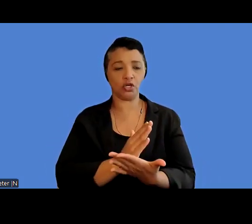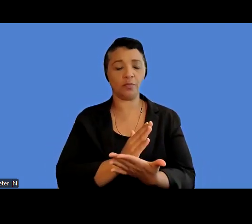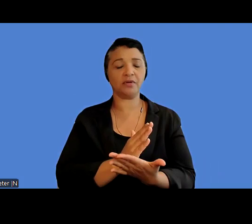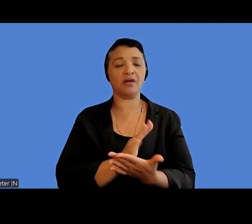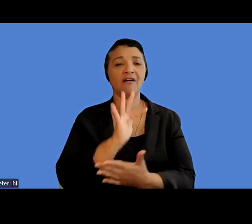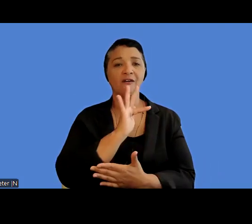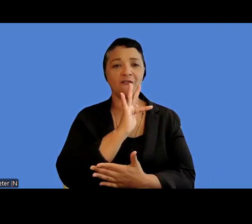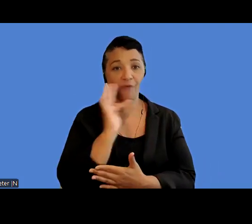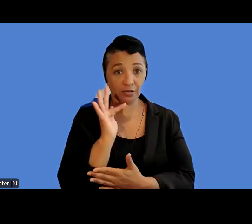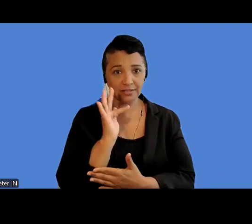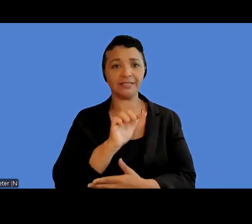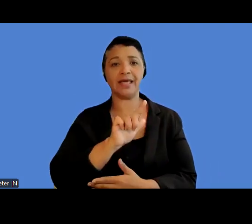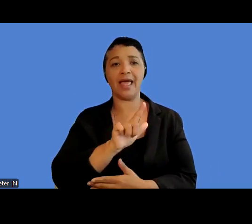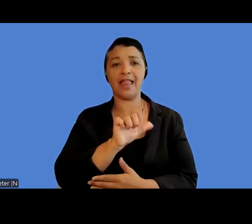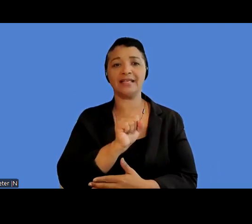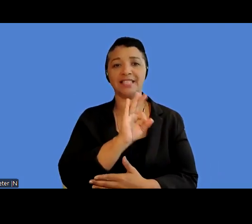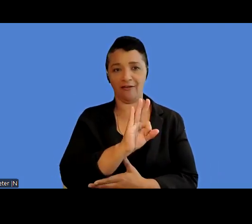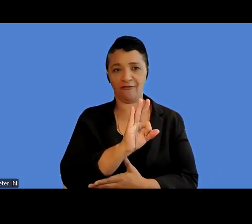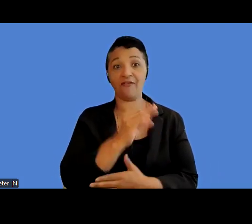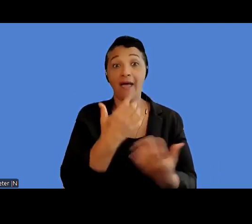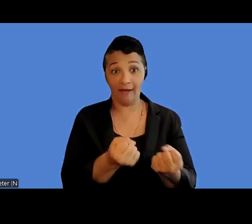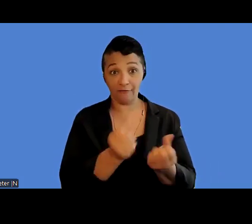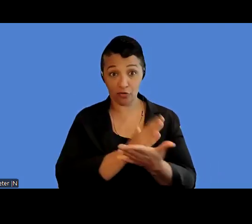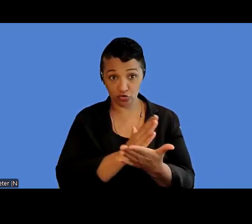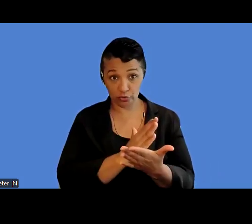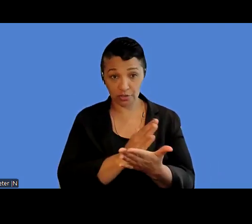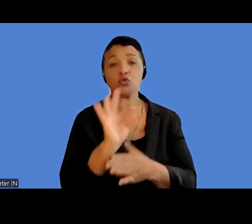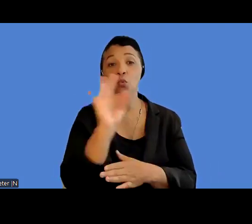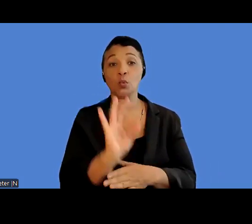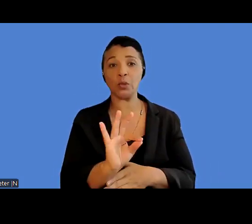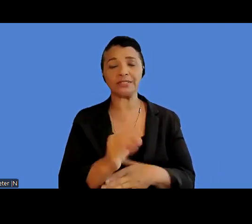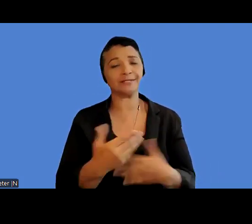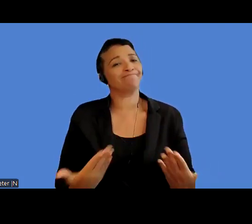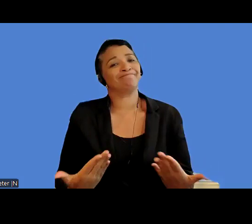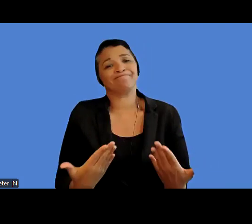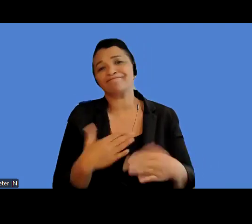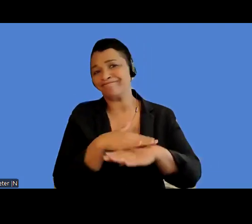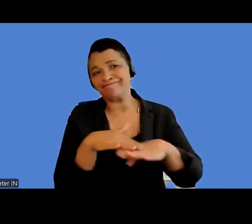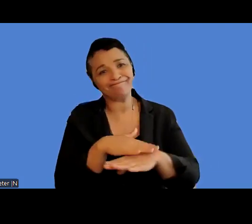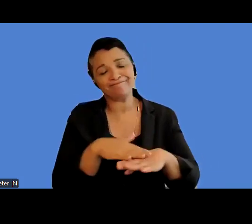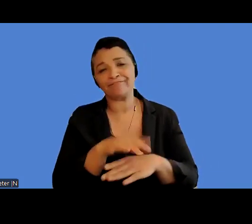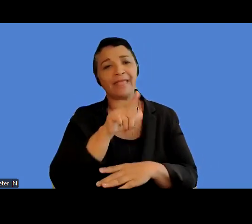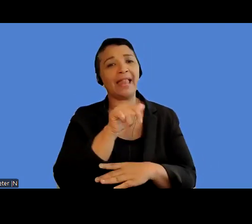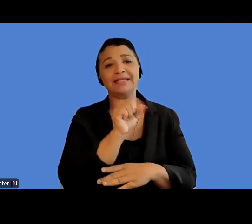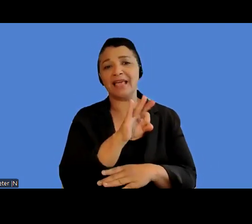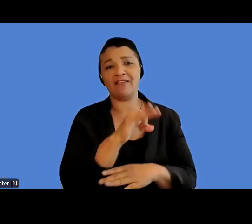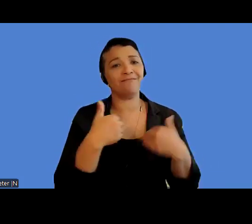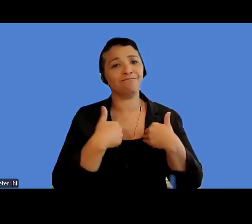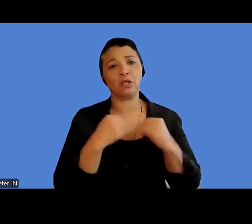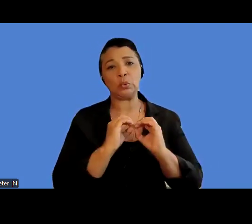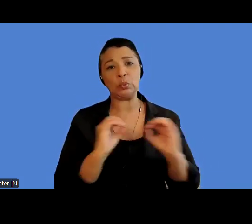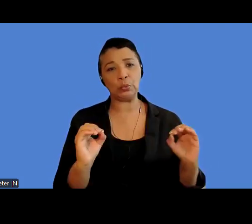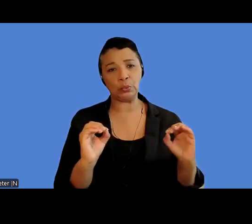interpretation in French sign language, and again, we apologize for any misunderstanding. We try and